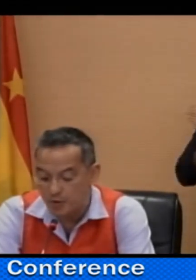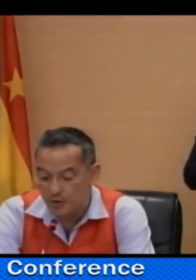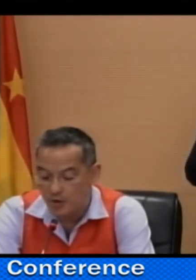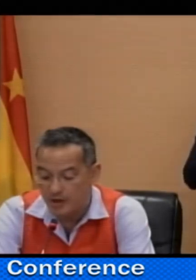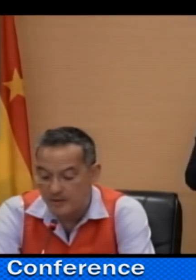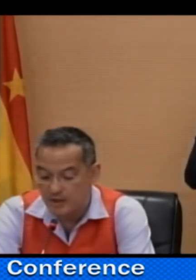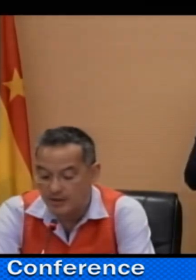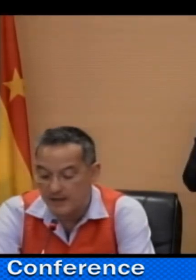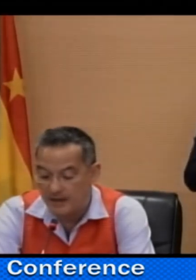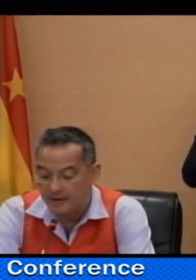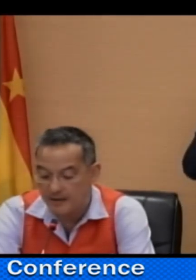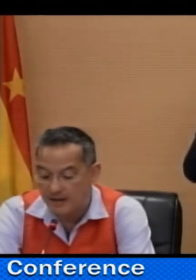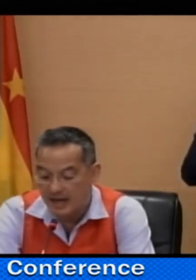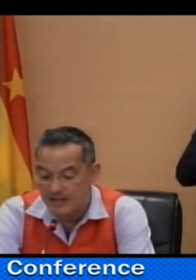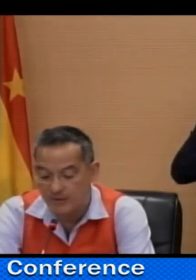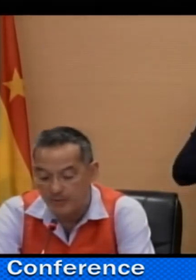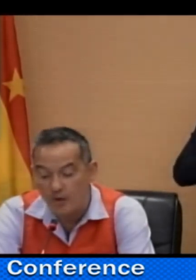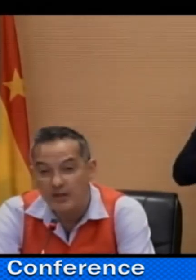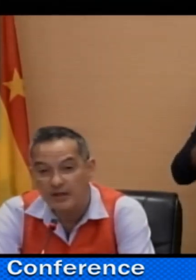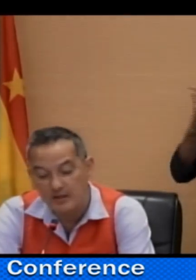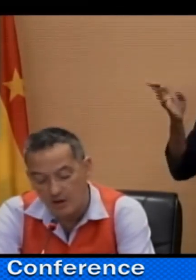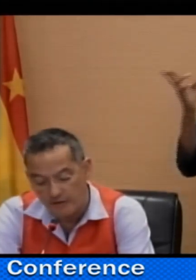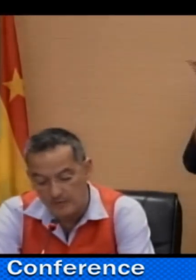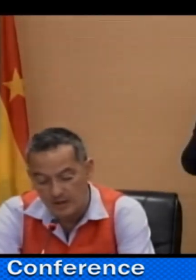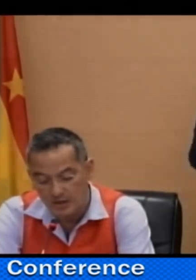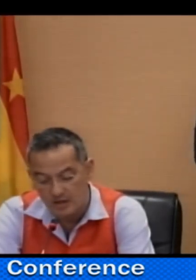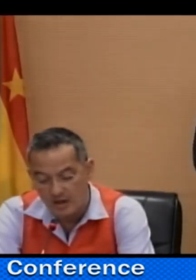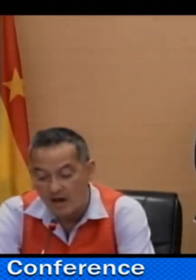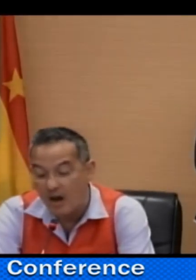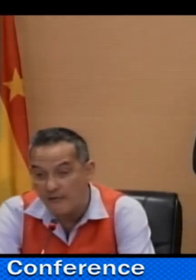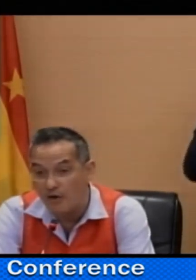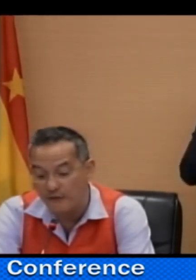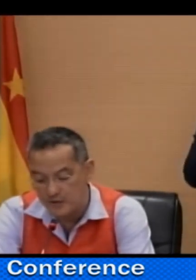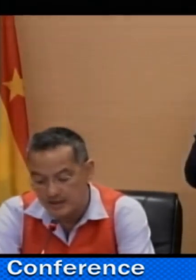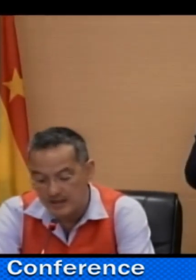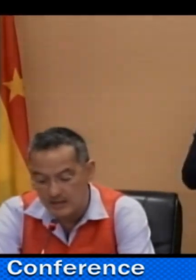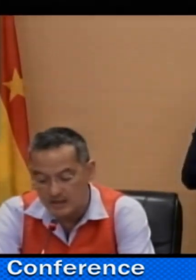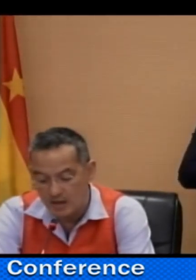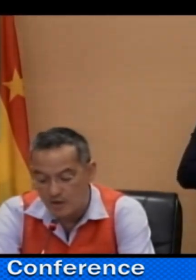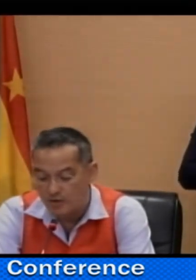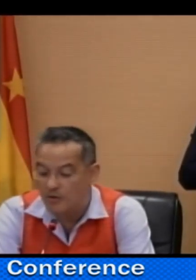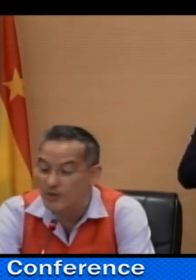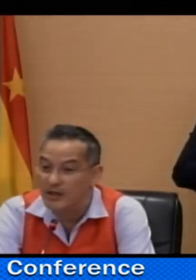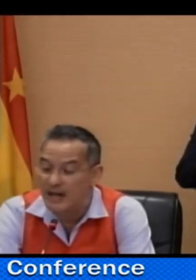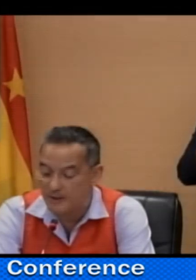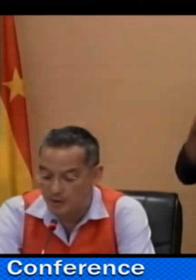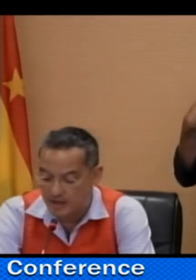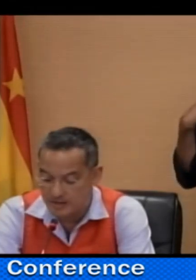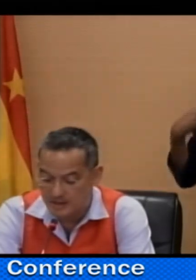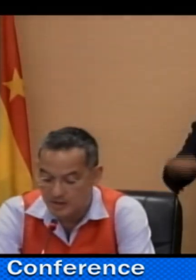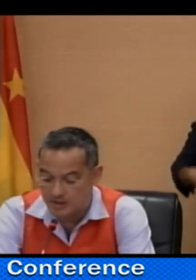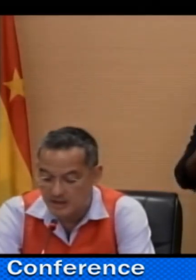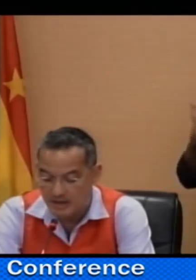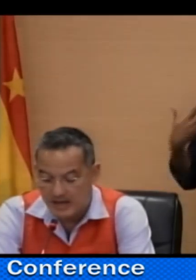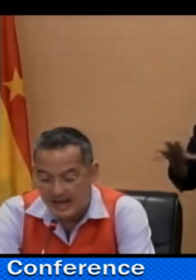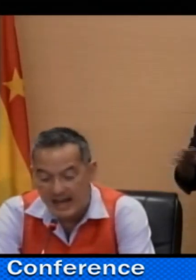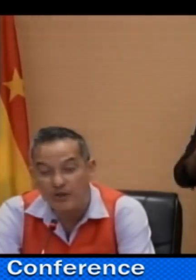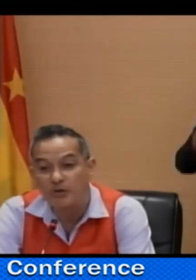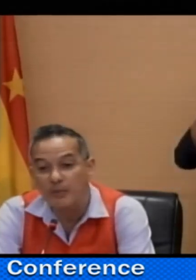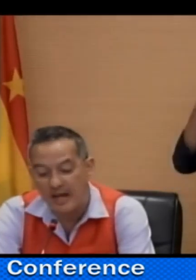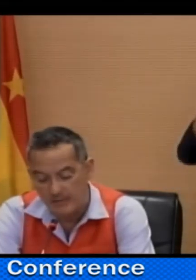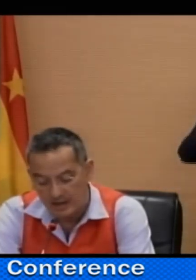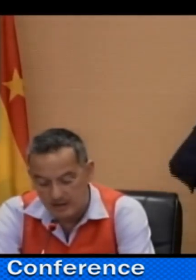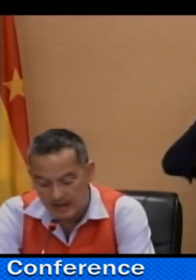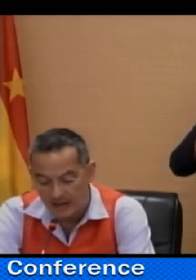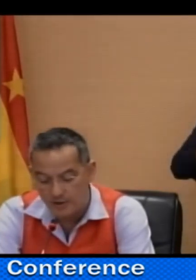standard protocol, the Ministry of Health has reported this confirmation of our first case to the World Health Organization and to